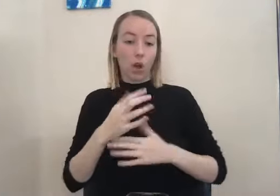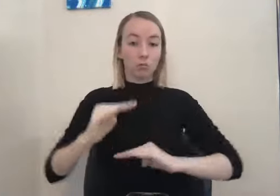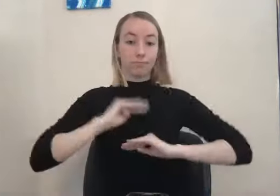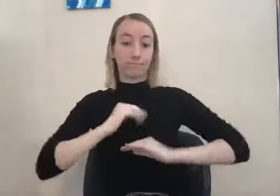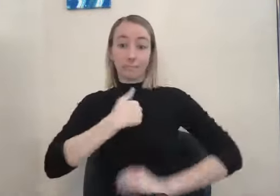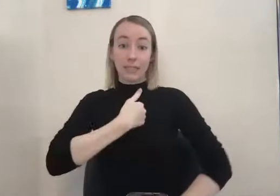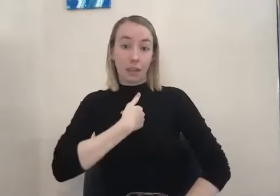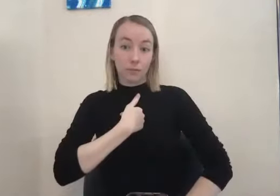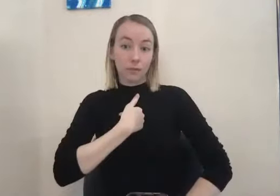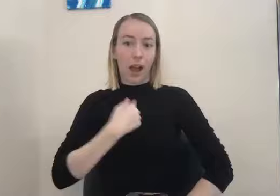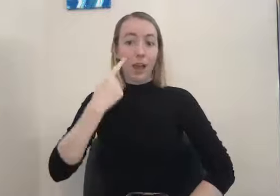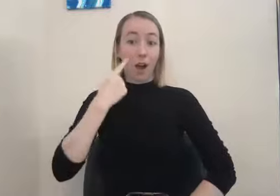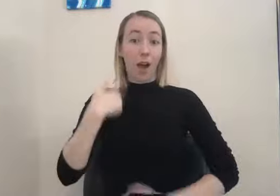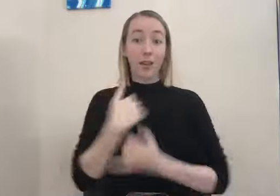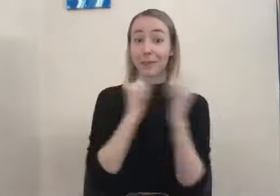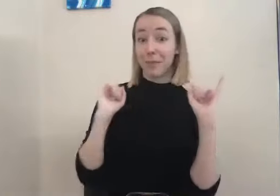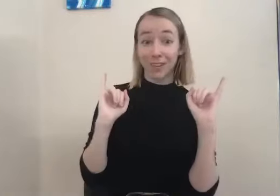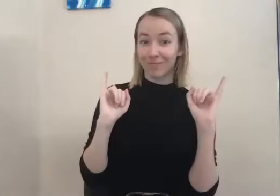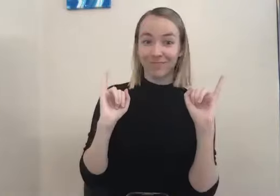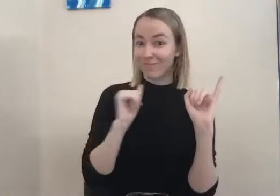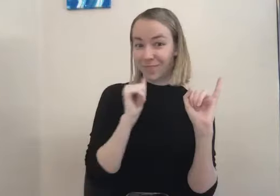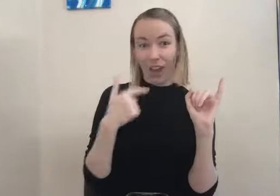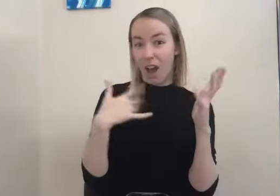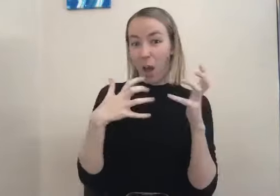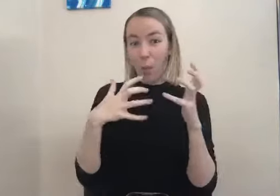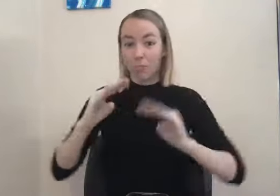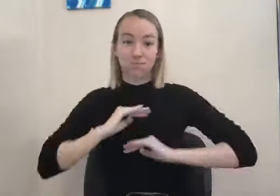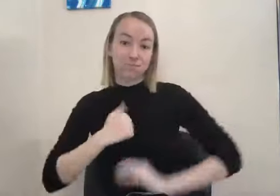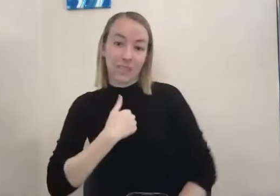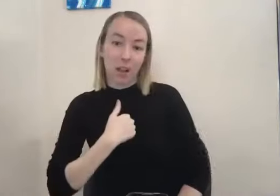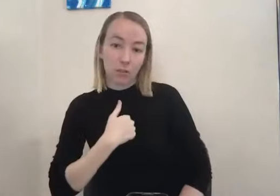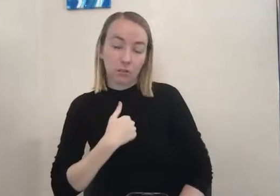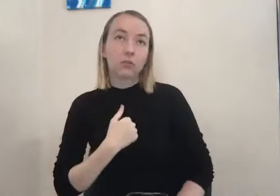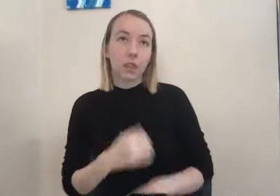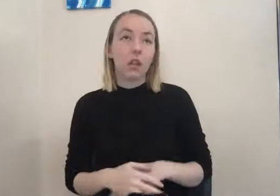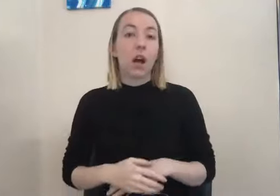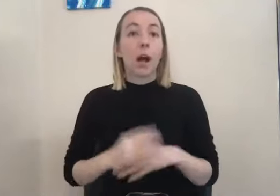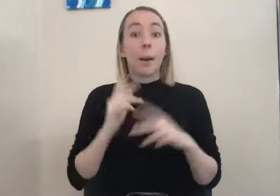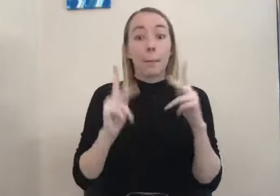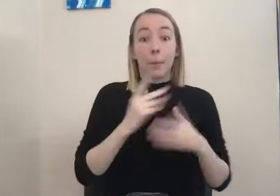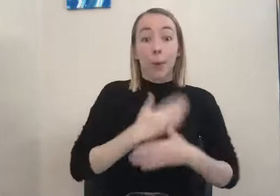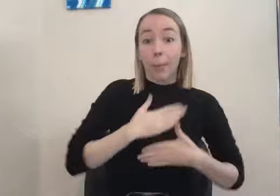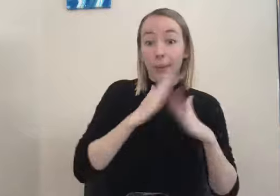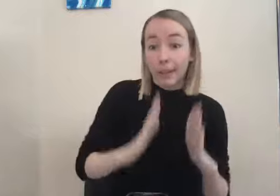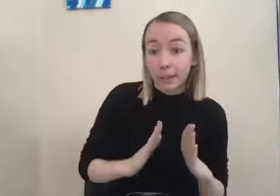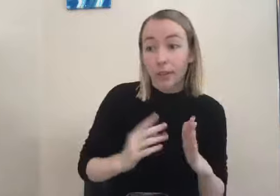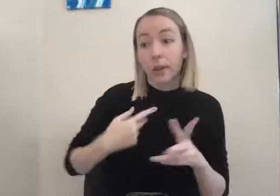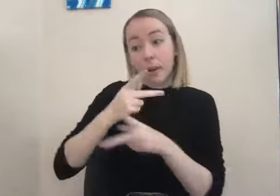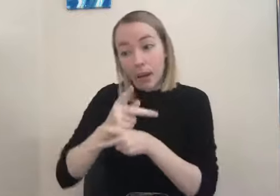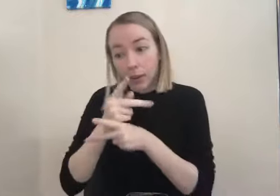caused others. By the time I'd done all that and get rid of the grosser handicaps and blocks to my higher power, my character